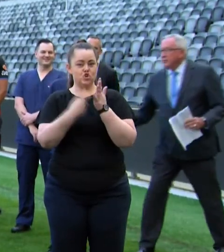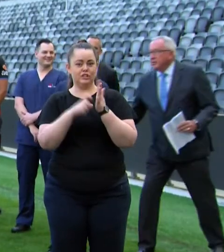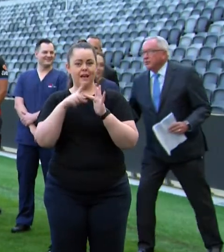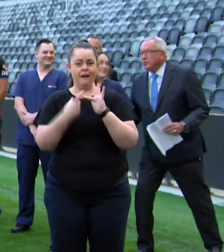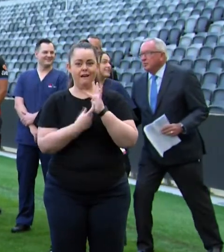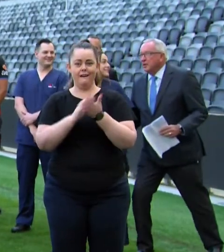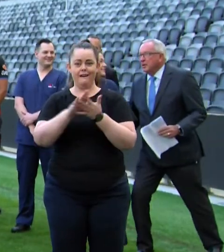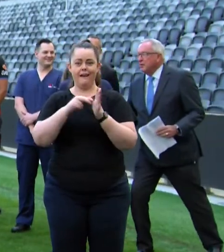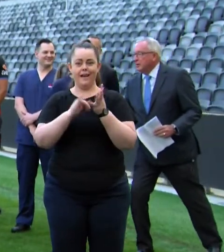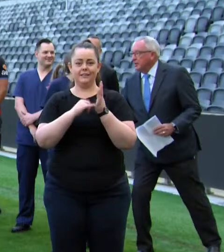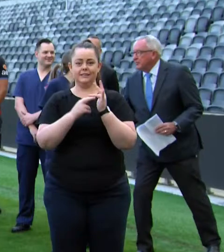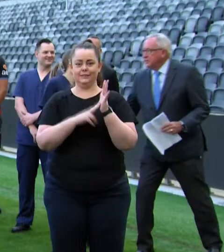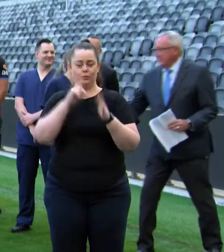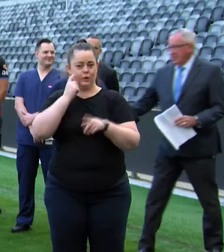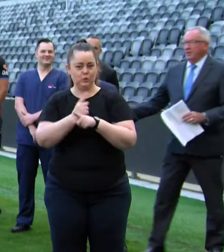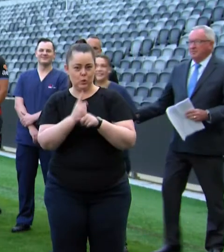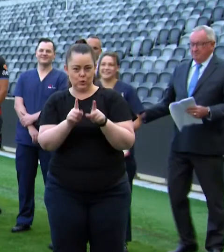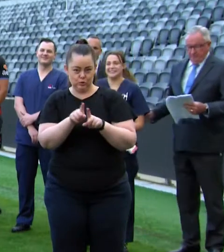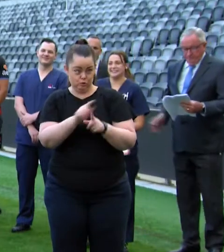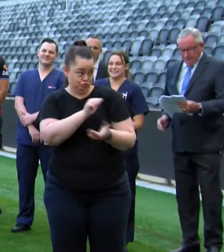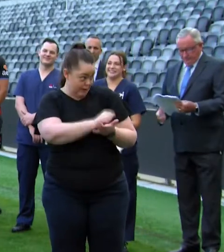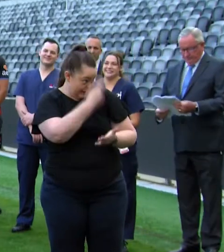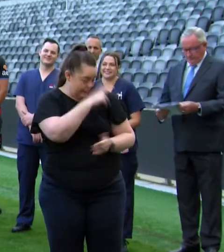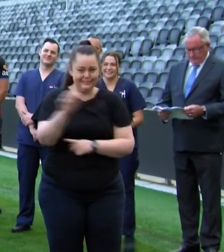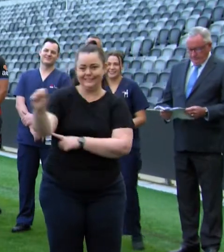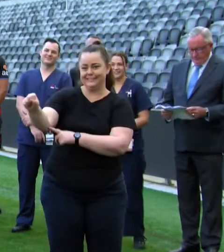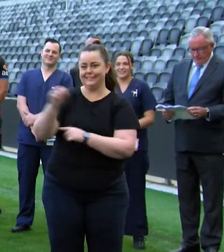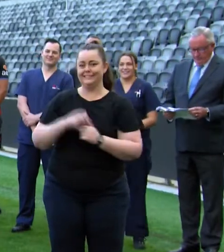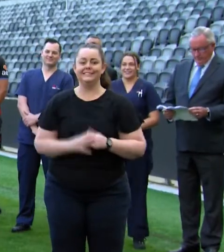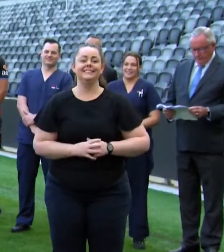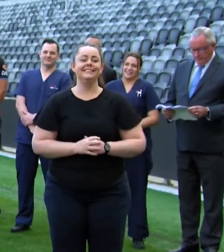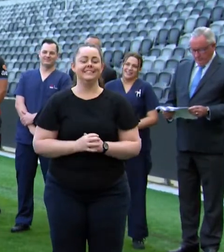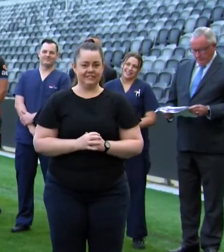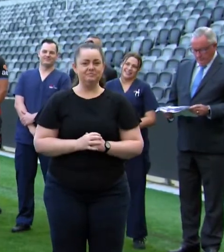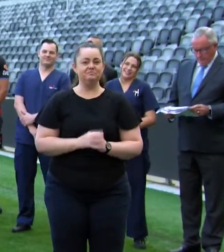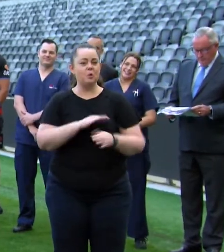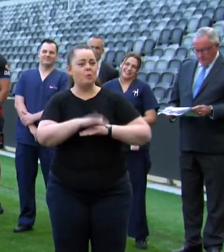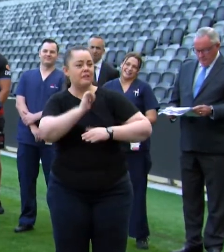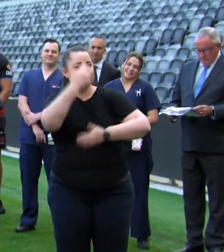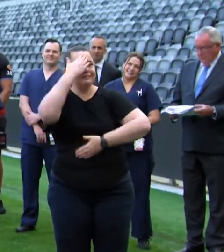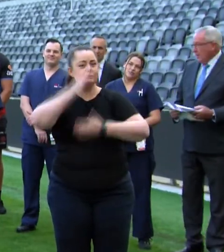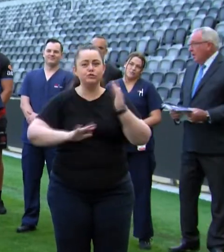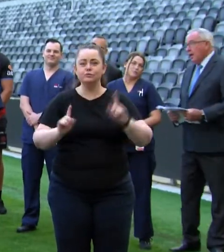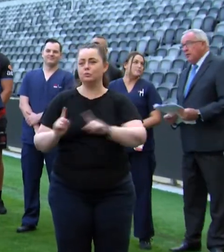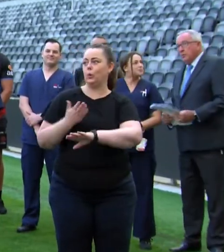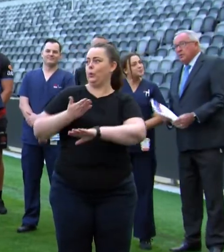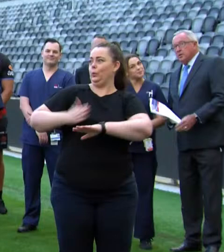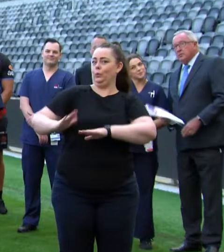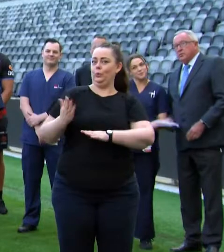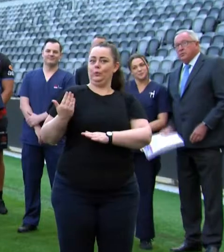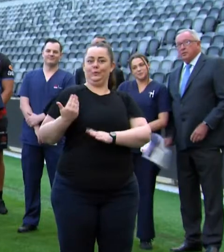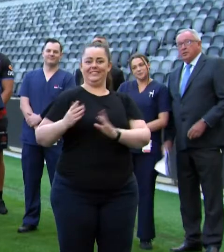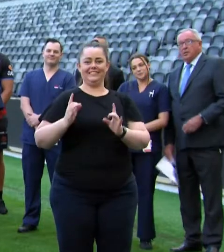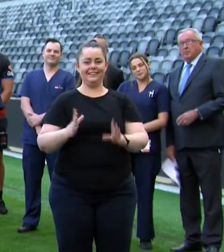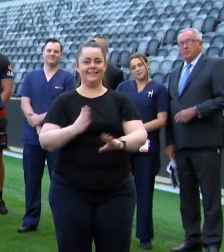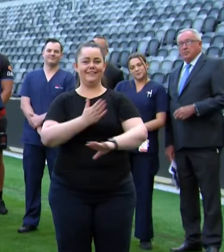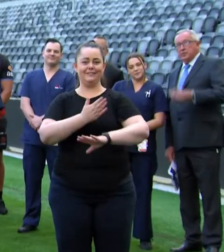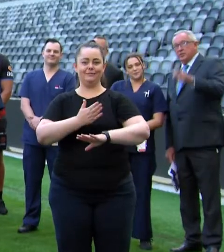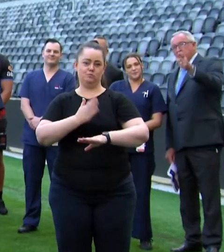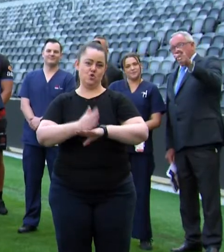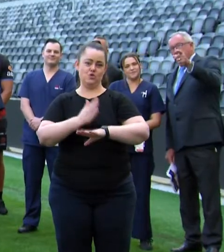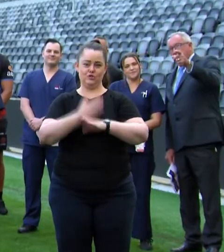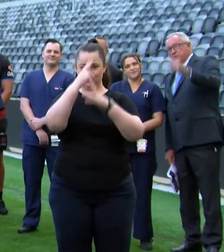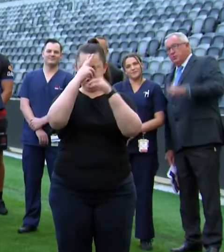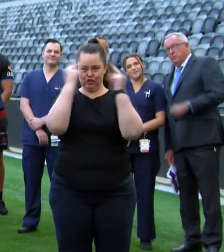Purser-Hanson will be speaking as well in terms of her experience and many of the nurses who will be starting at this most important time for our